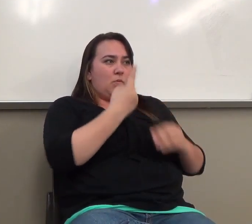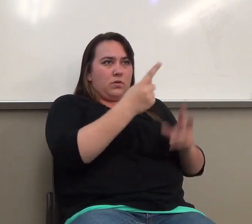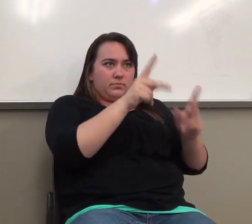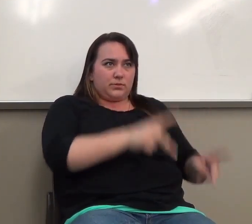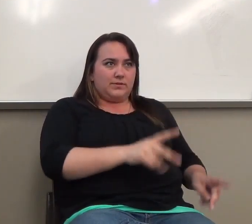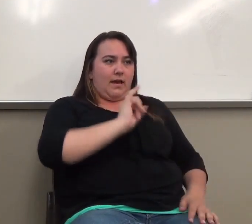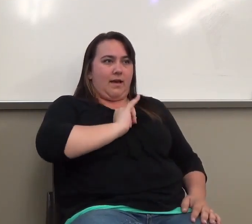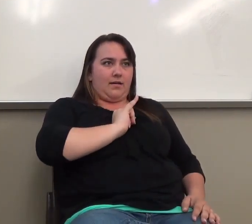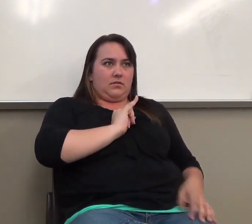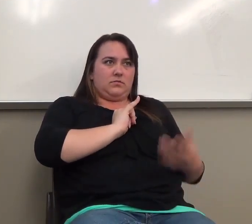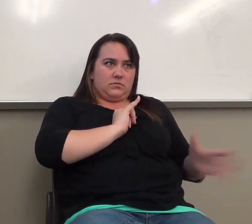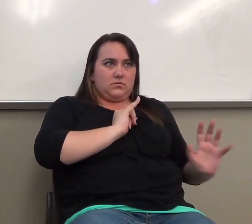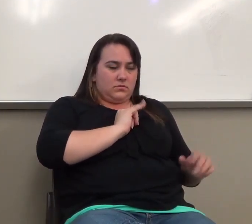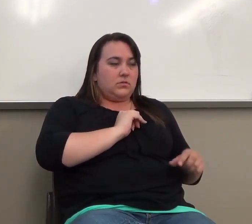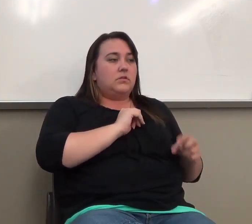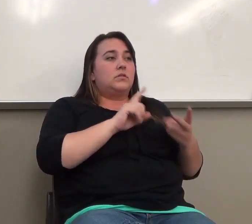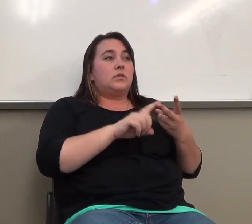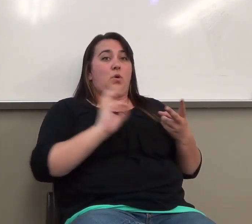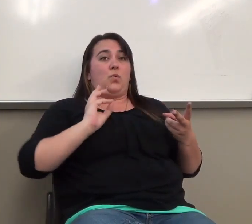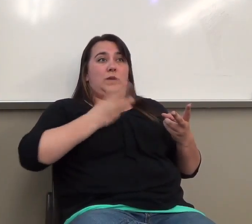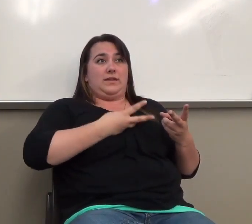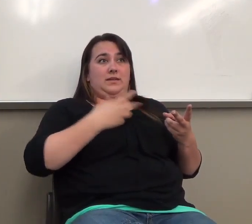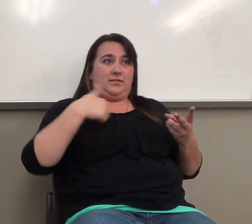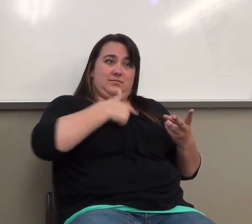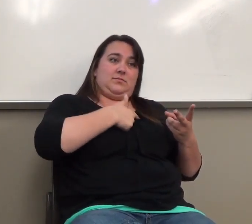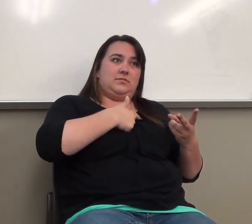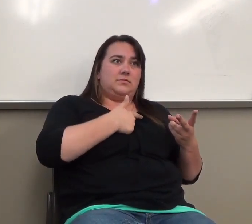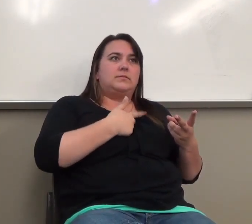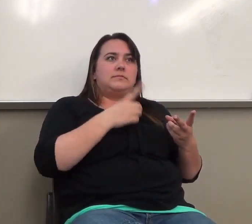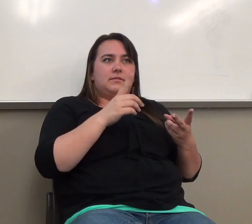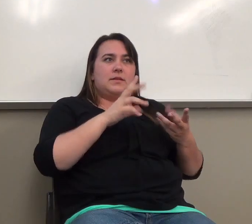And the problem there is these are definite